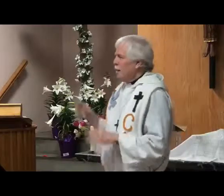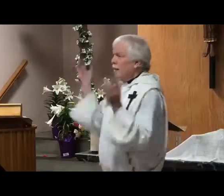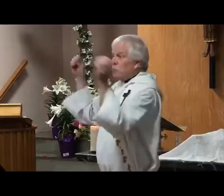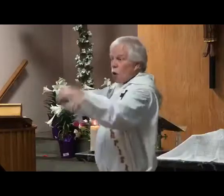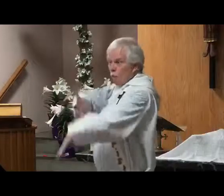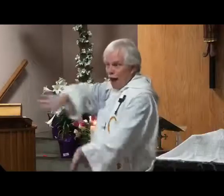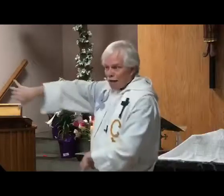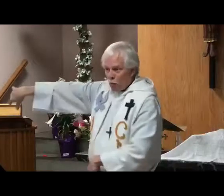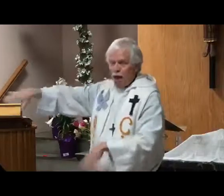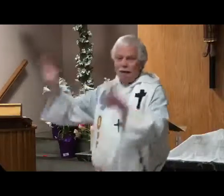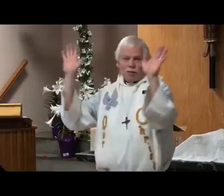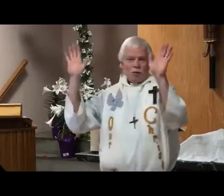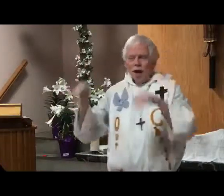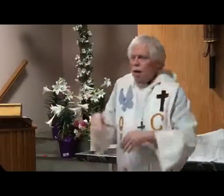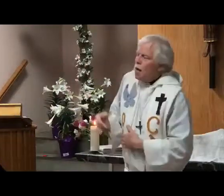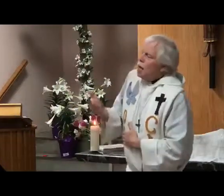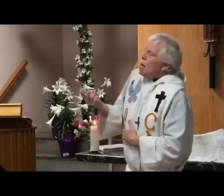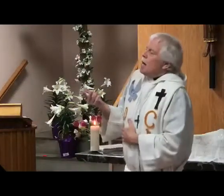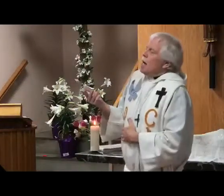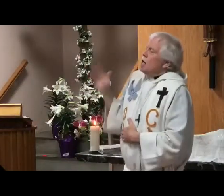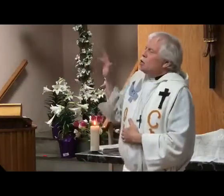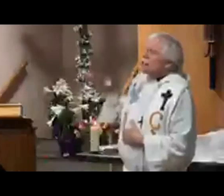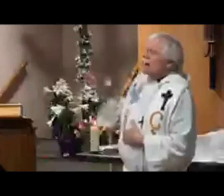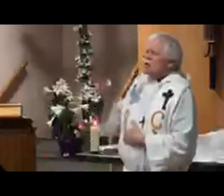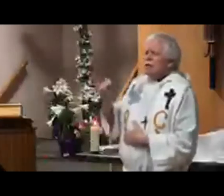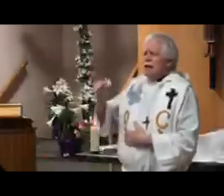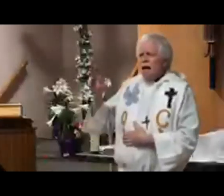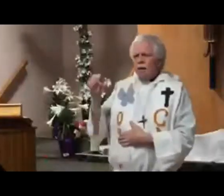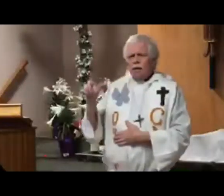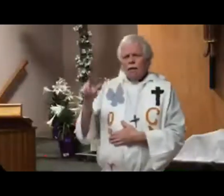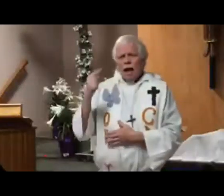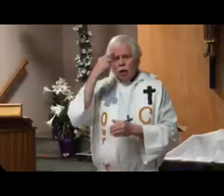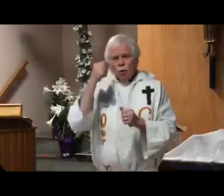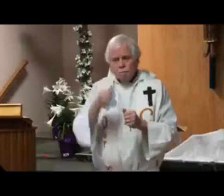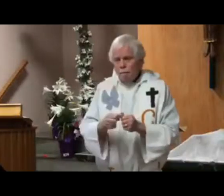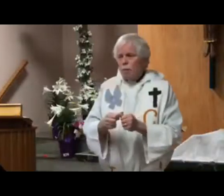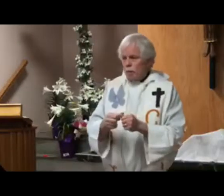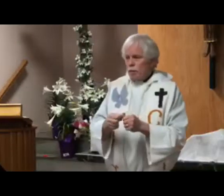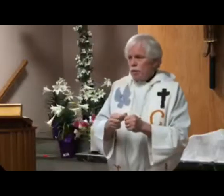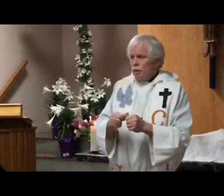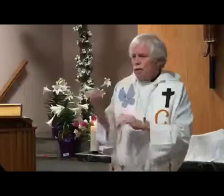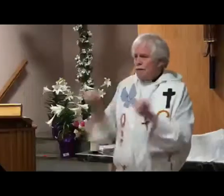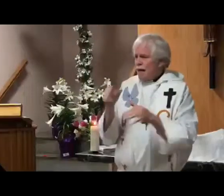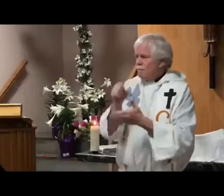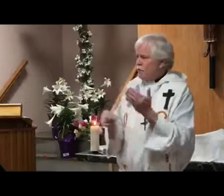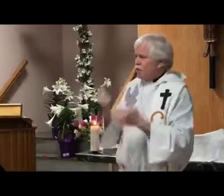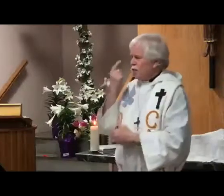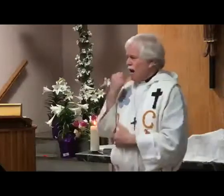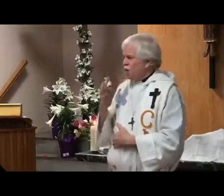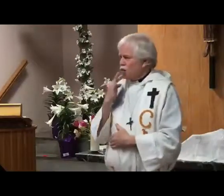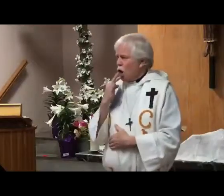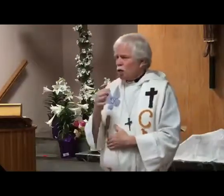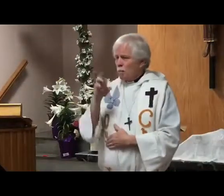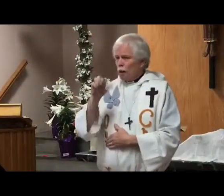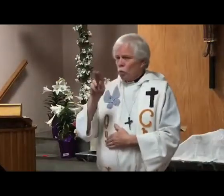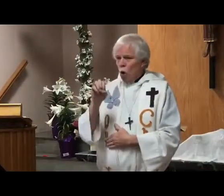forgot it. It was all packed away. That's okay. You touched a nail, and you remember that same verse that